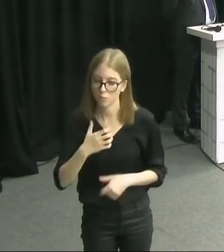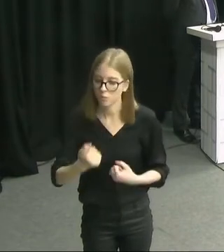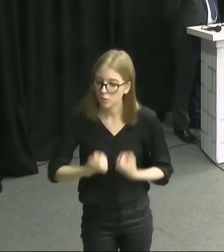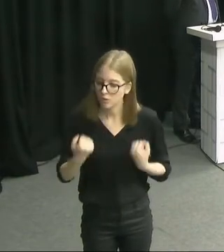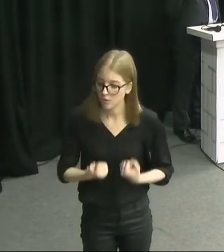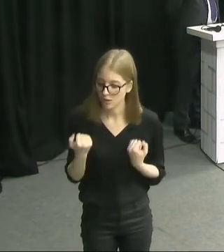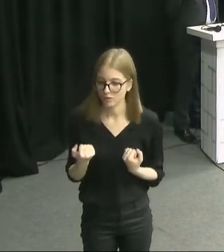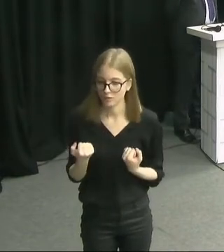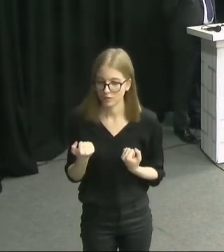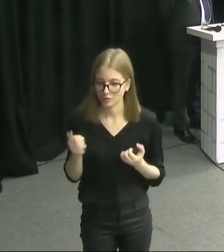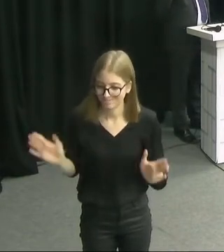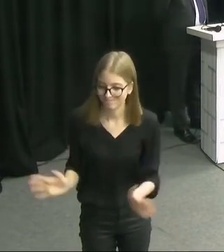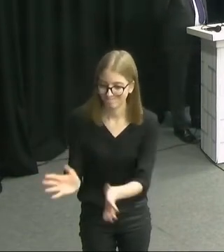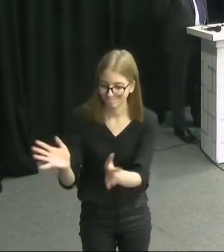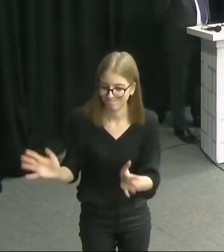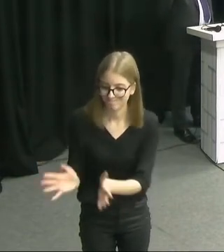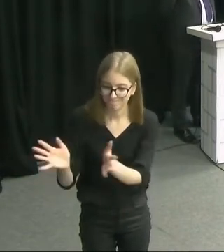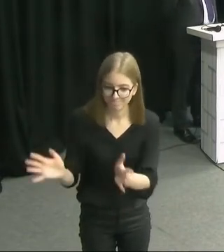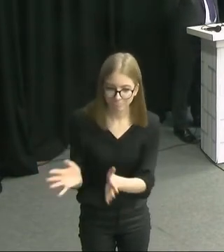be encouraged.